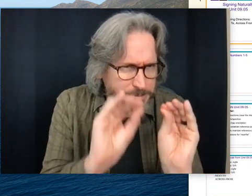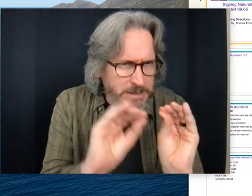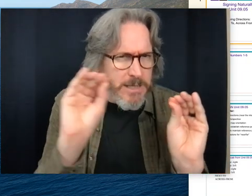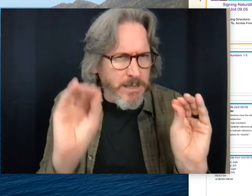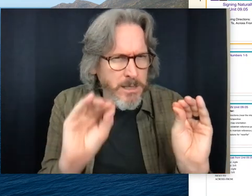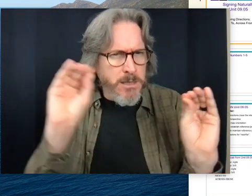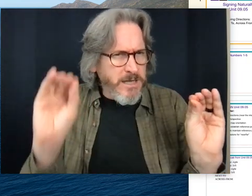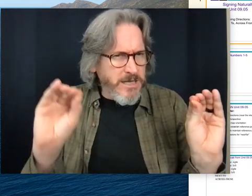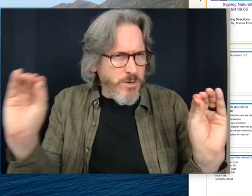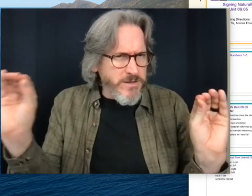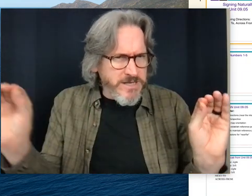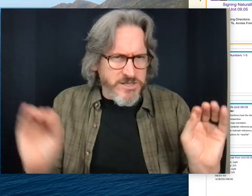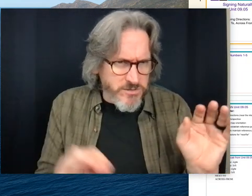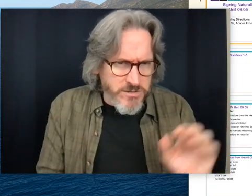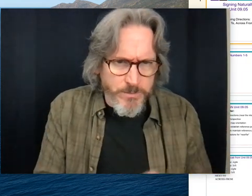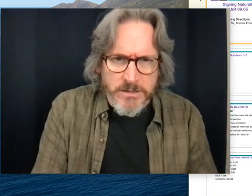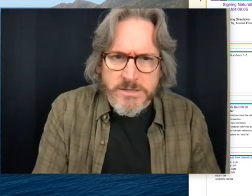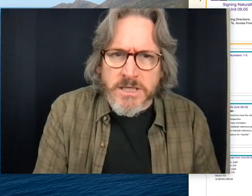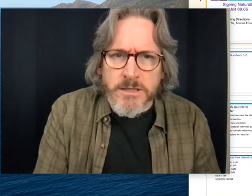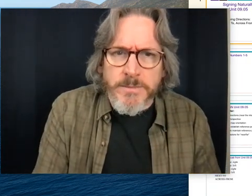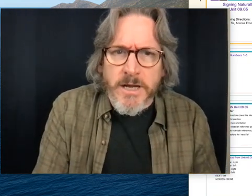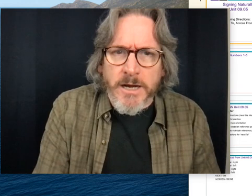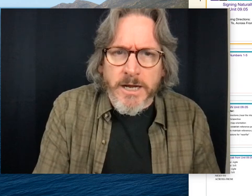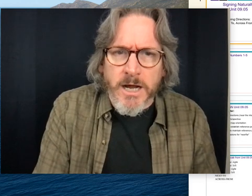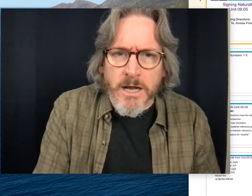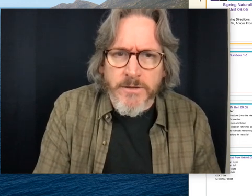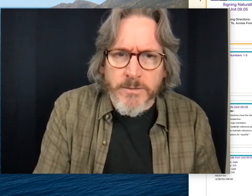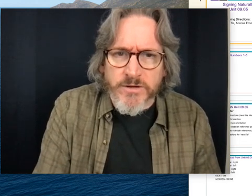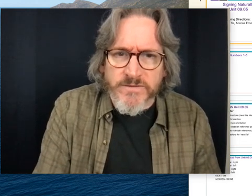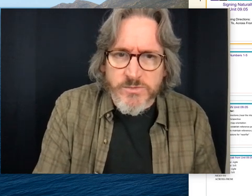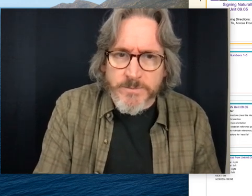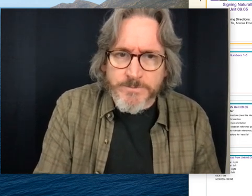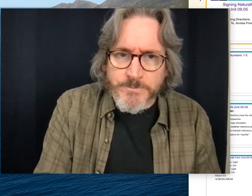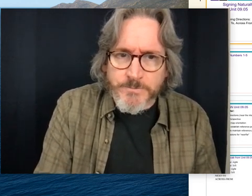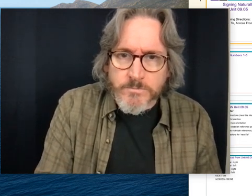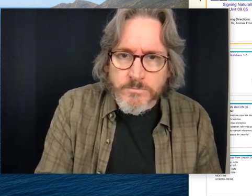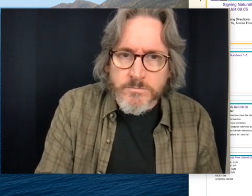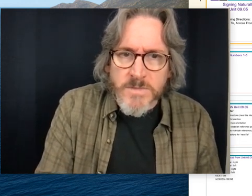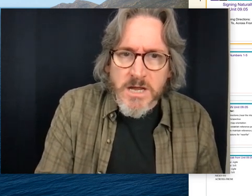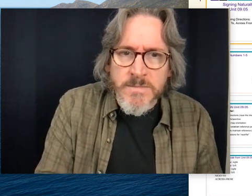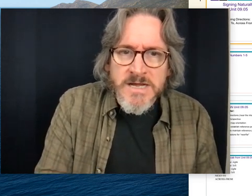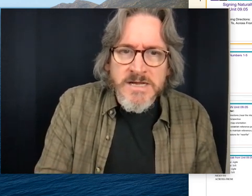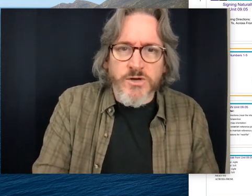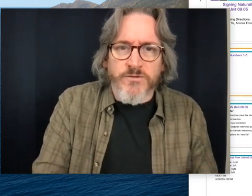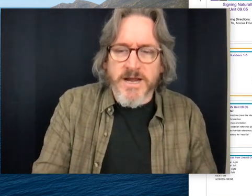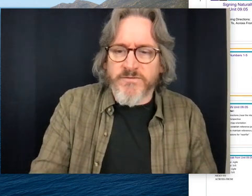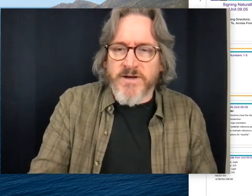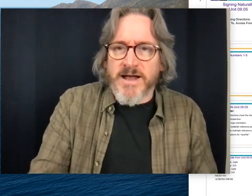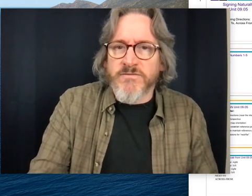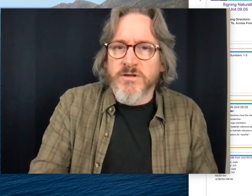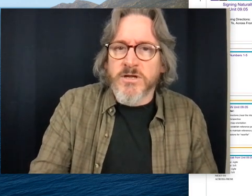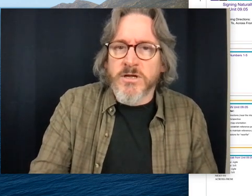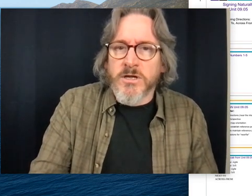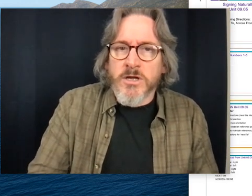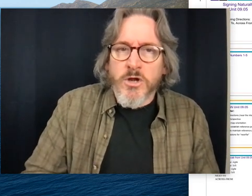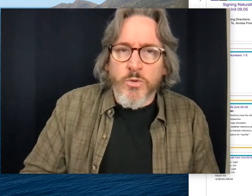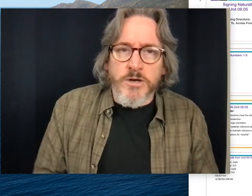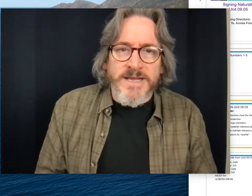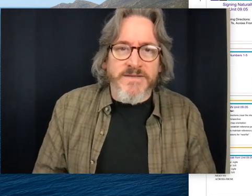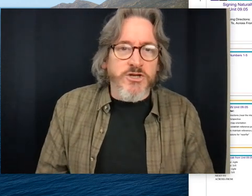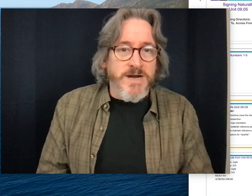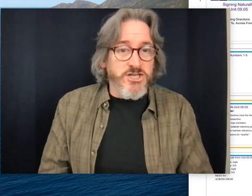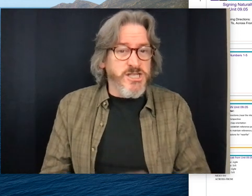just building each one of these builds a little bit on the previous one. So for 9.5,